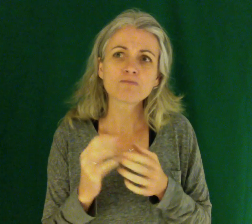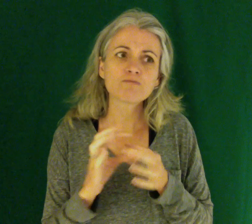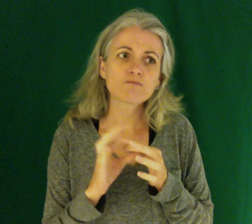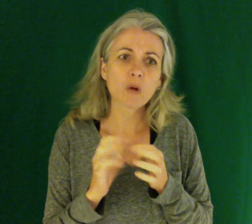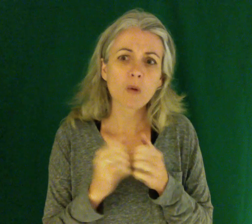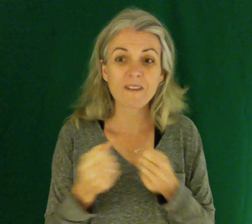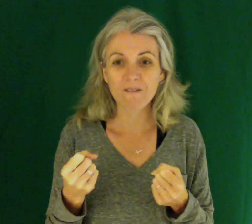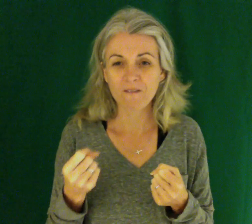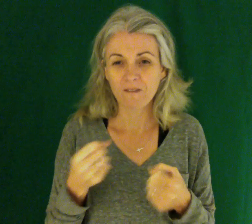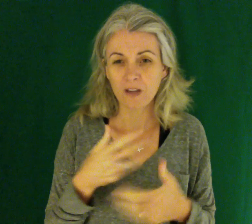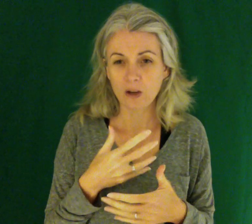becomes,